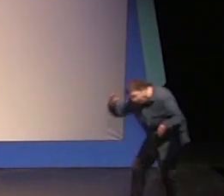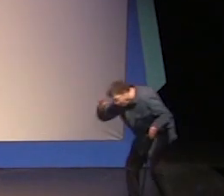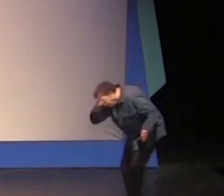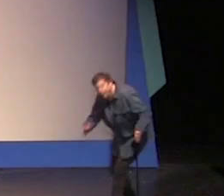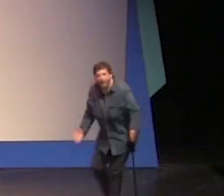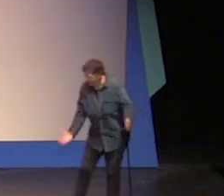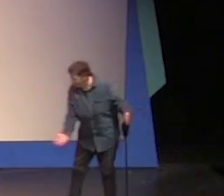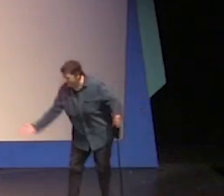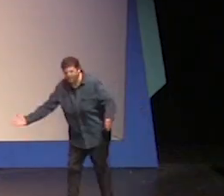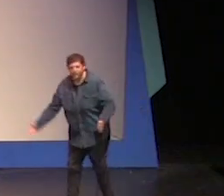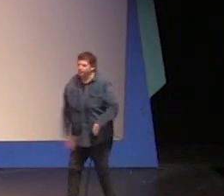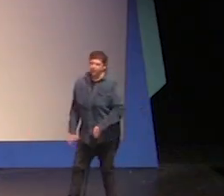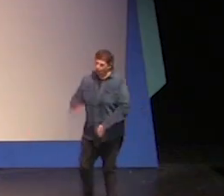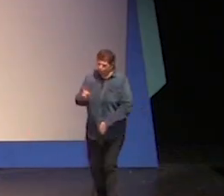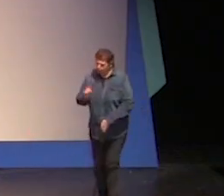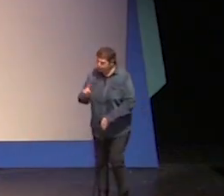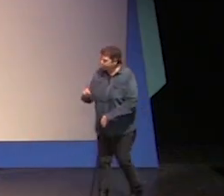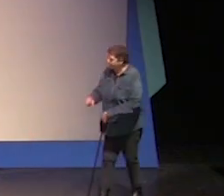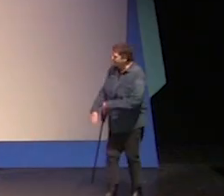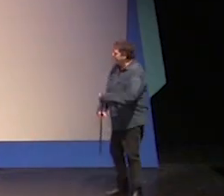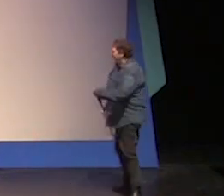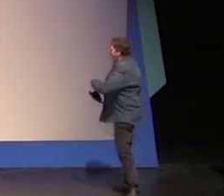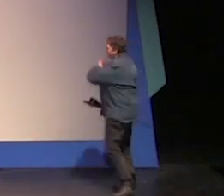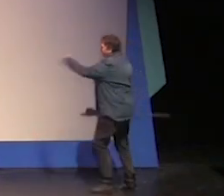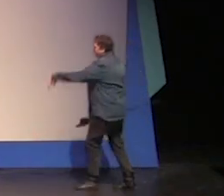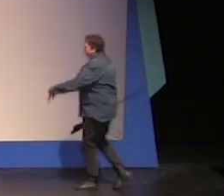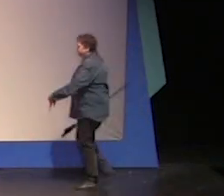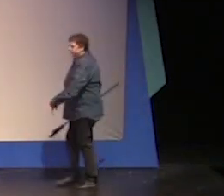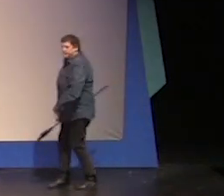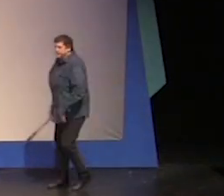You gotta American Ninja Warrior your way out of there? Anyway, Okay, let's go.